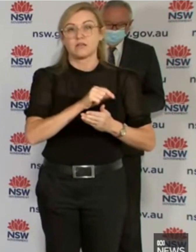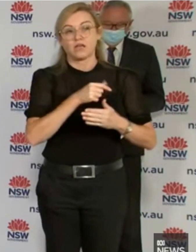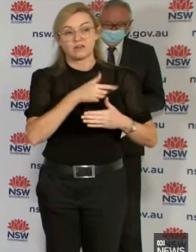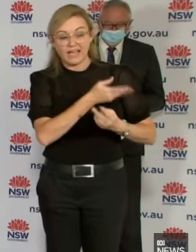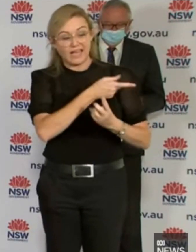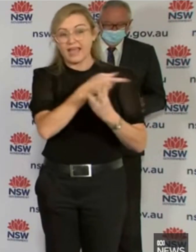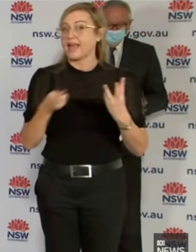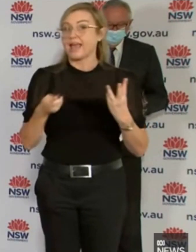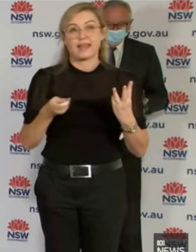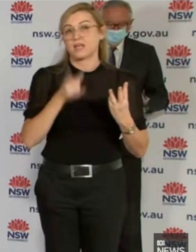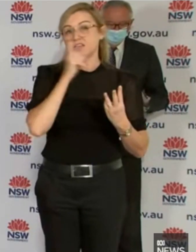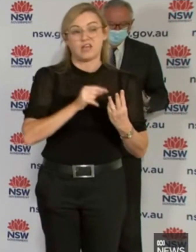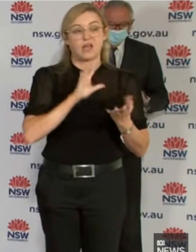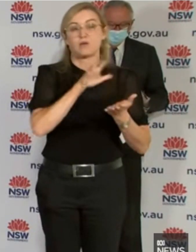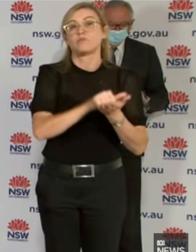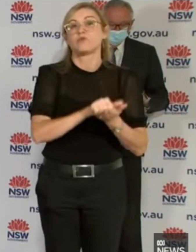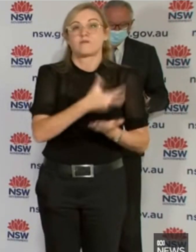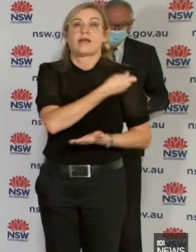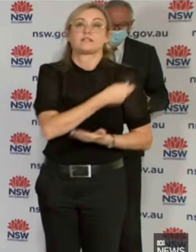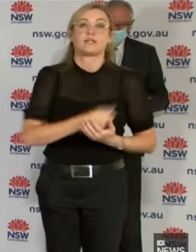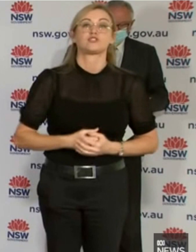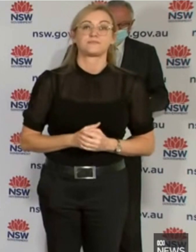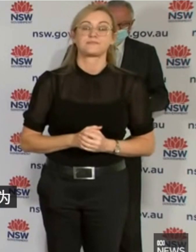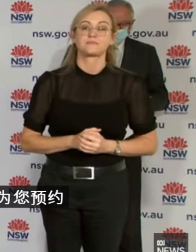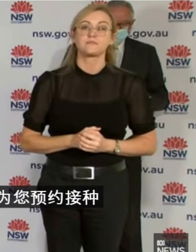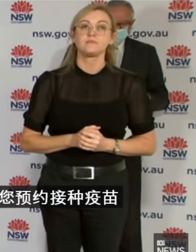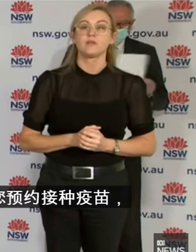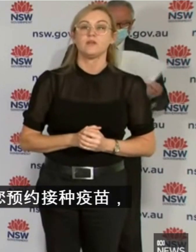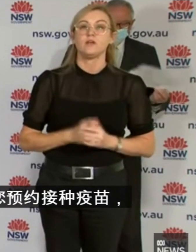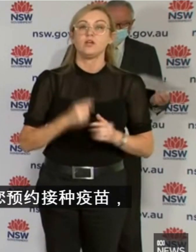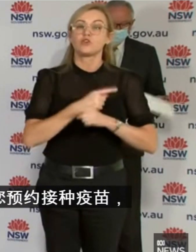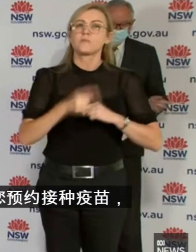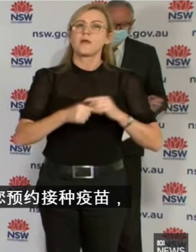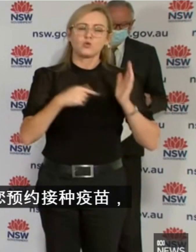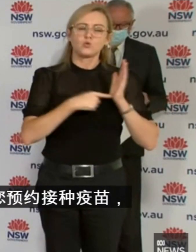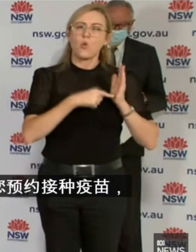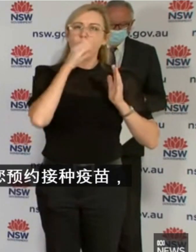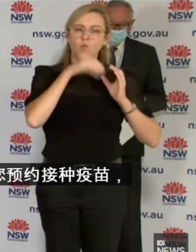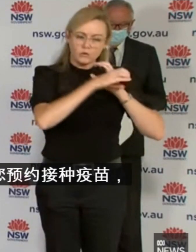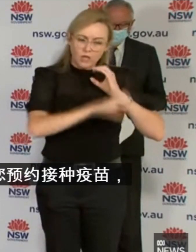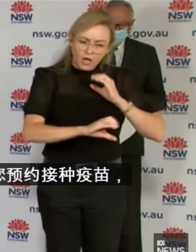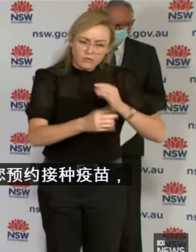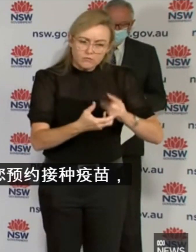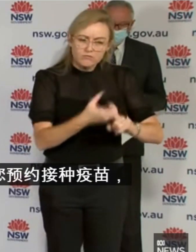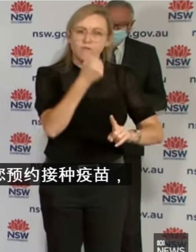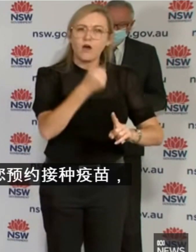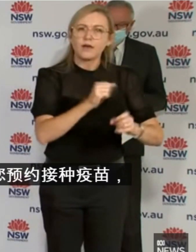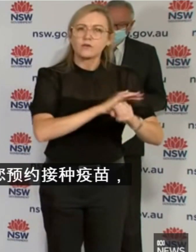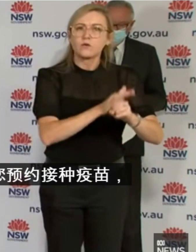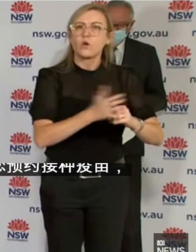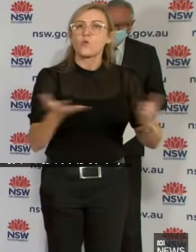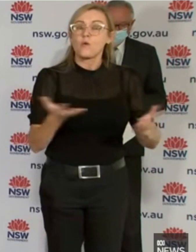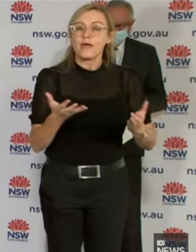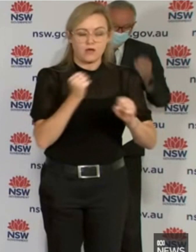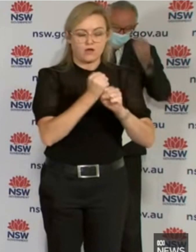your appointments for vaccination. In terms of new sewage detections, today calling out for residents